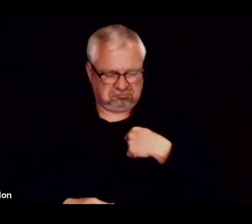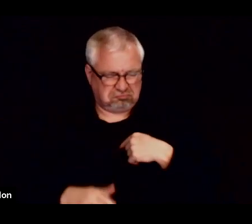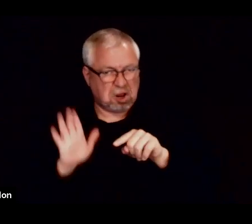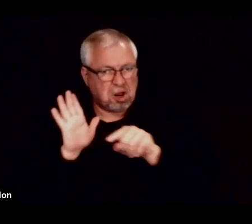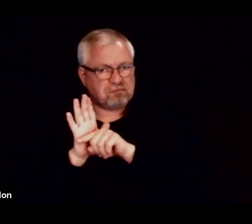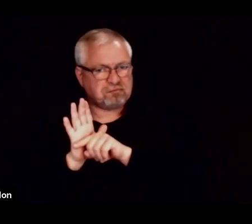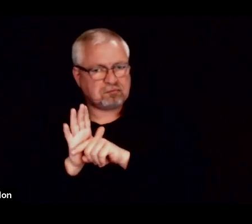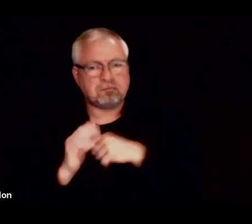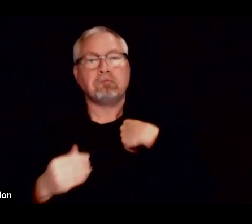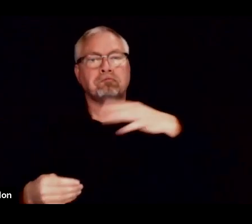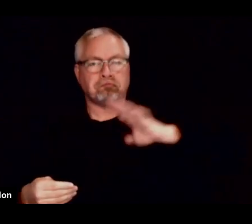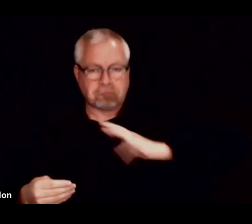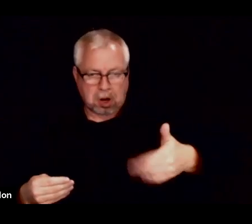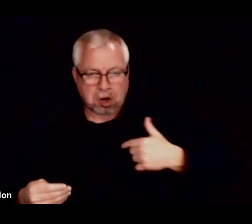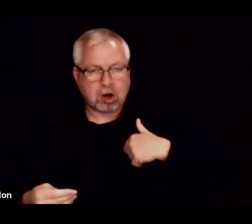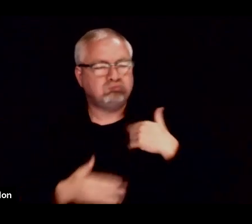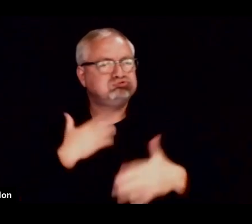negative.